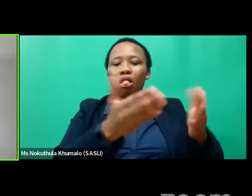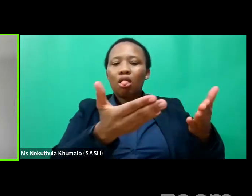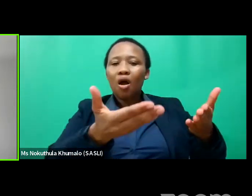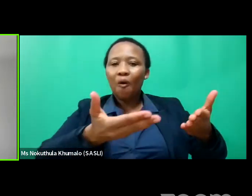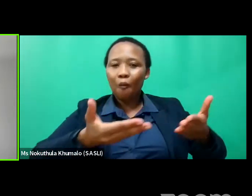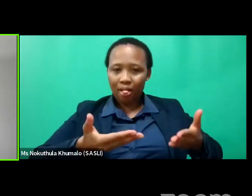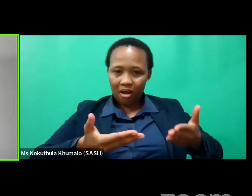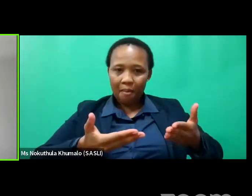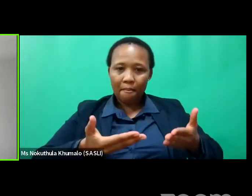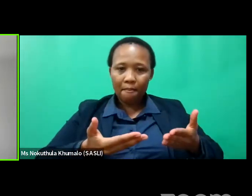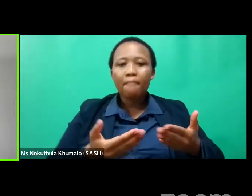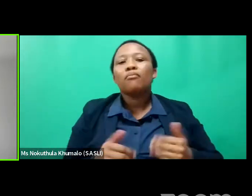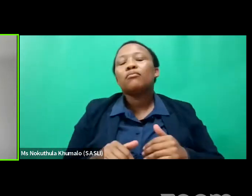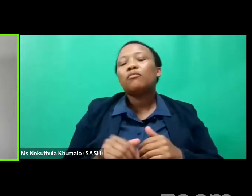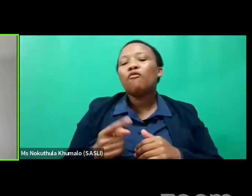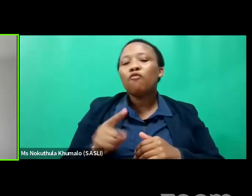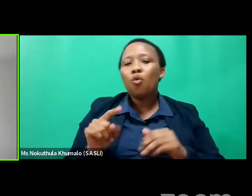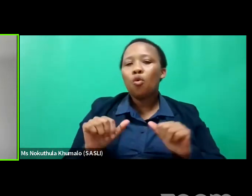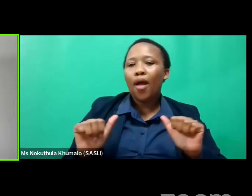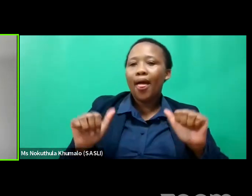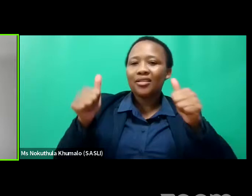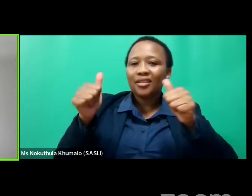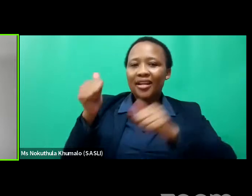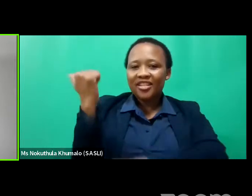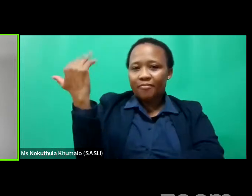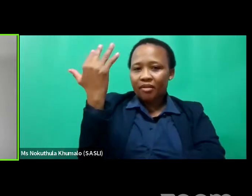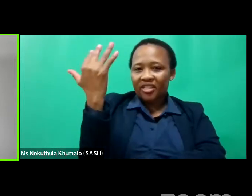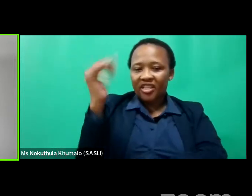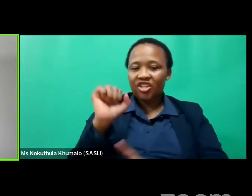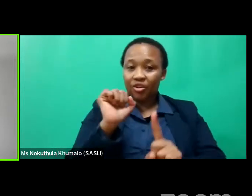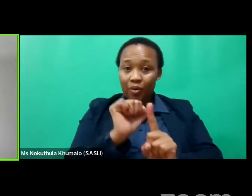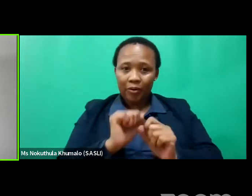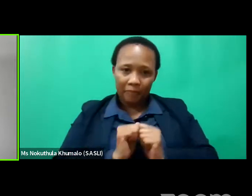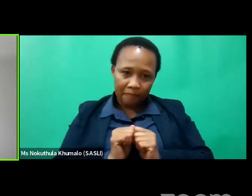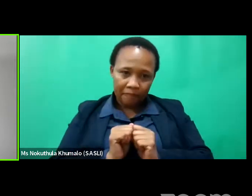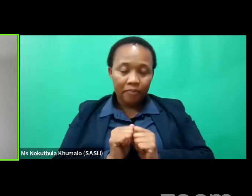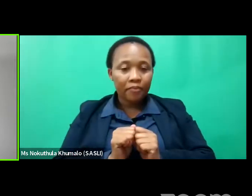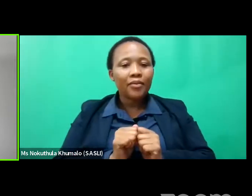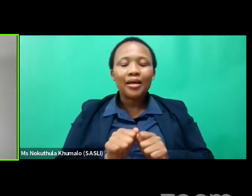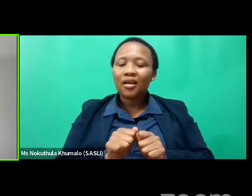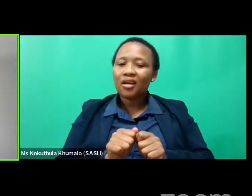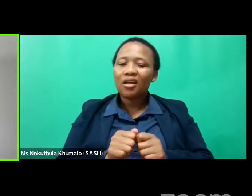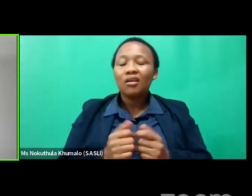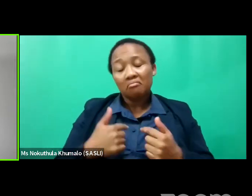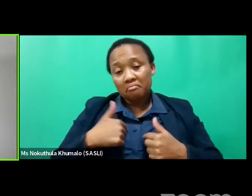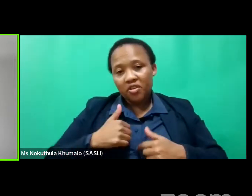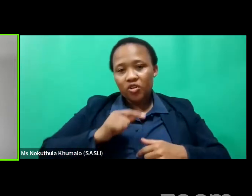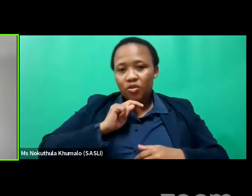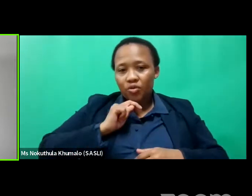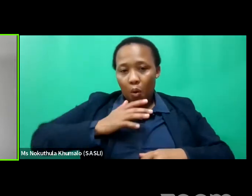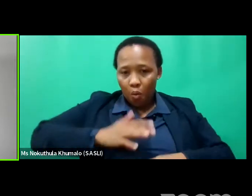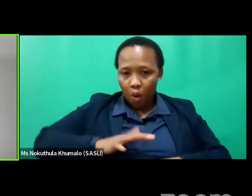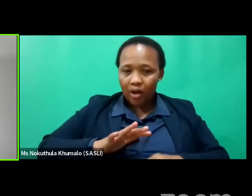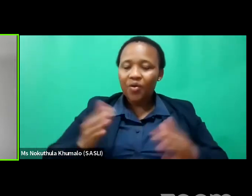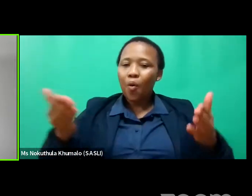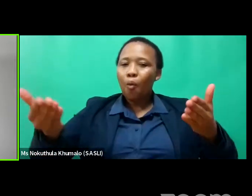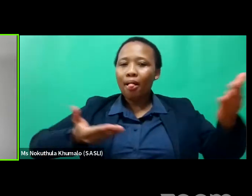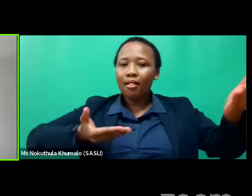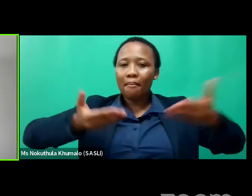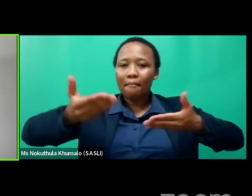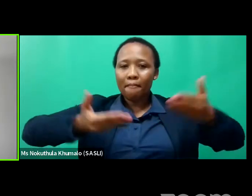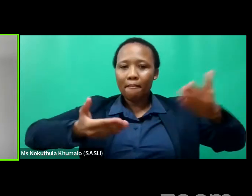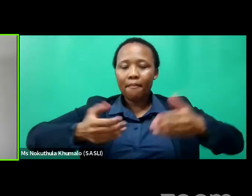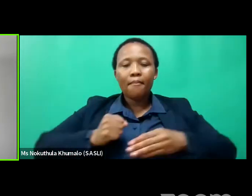presentation. I actually would also like to welcome all colleagues, ladies and gentlemen, to this